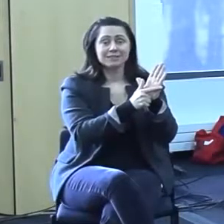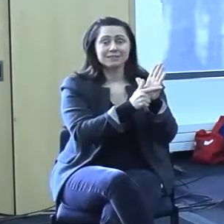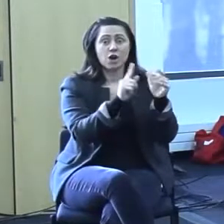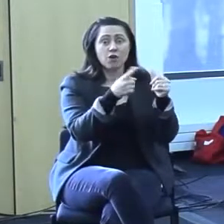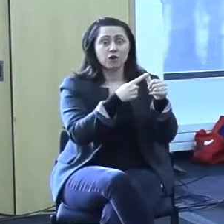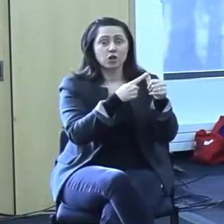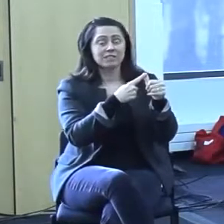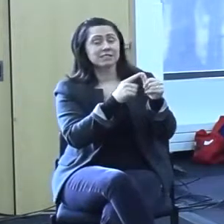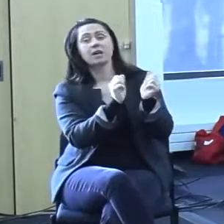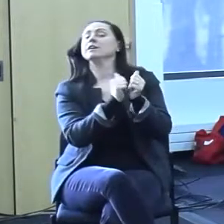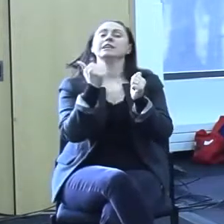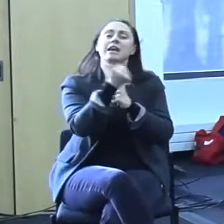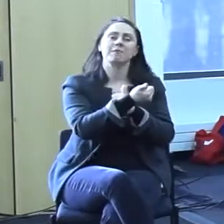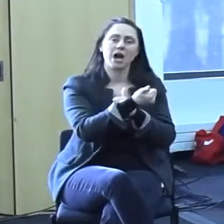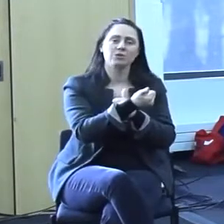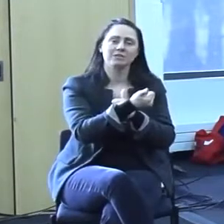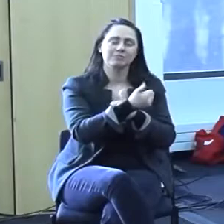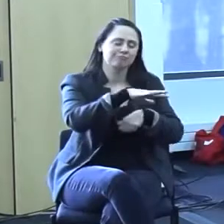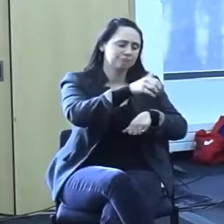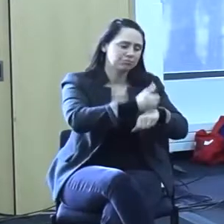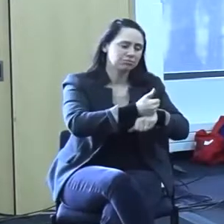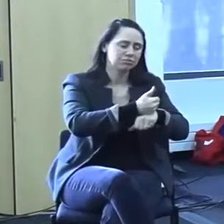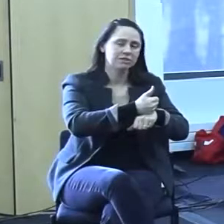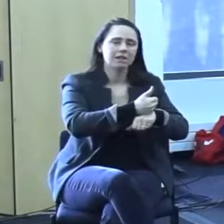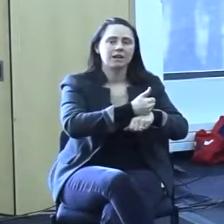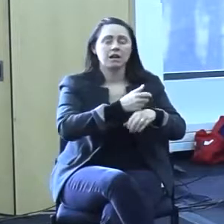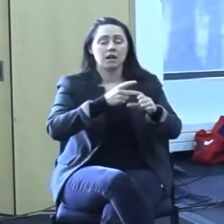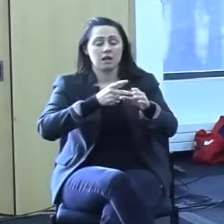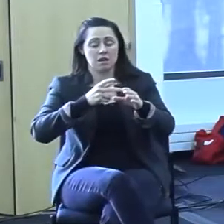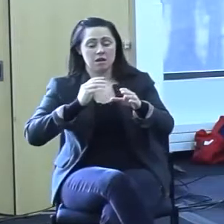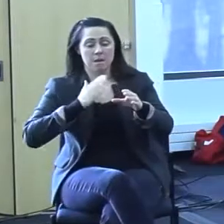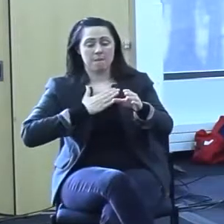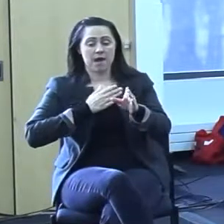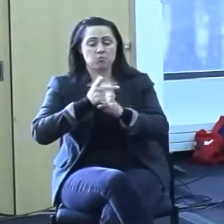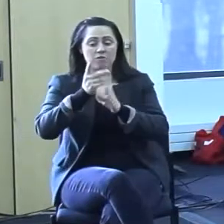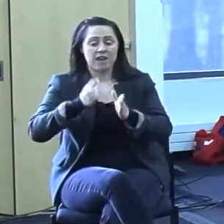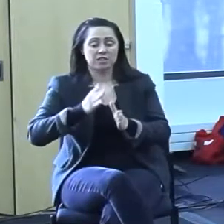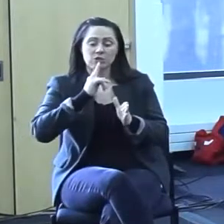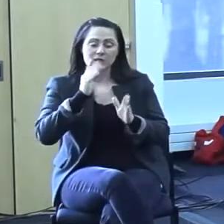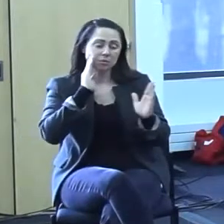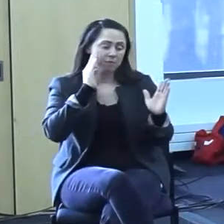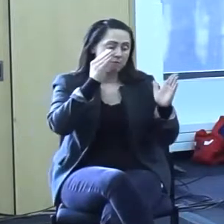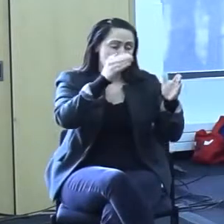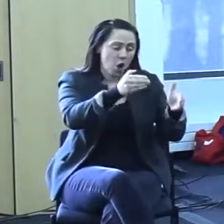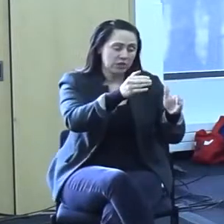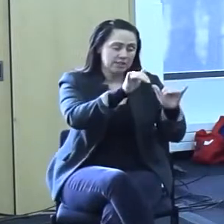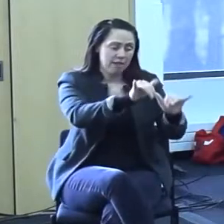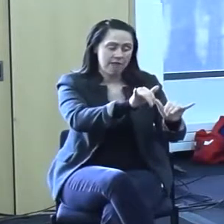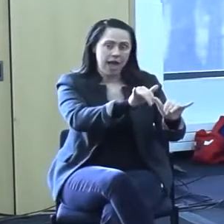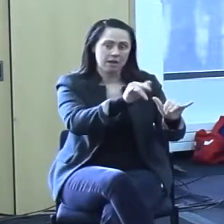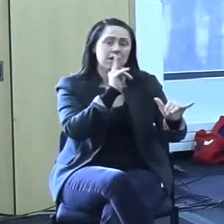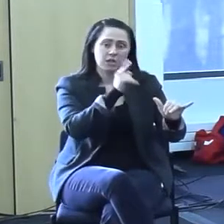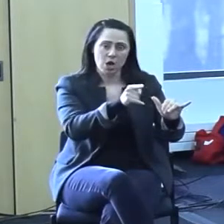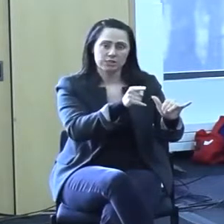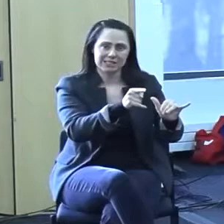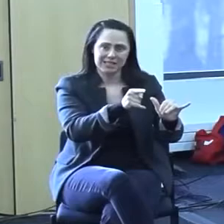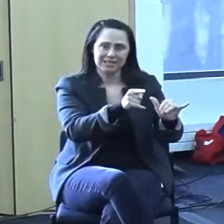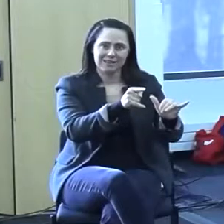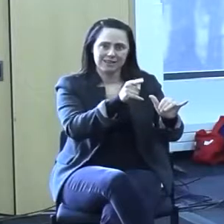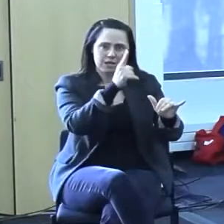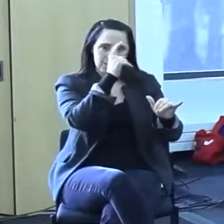first came out, and the profession has been focused on that largely, and it's